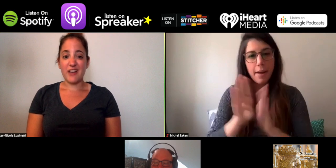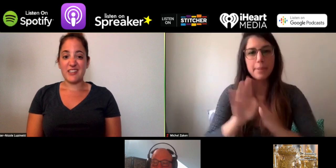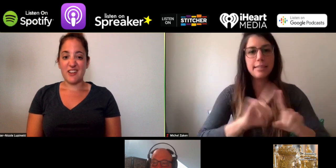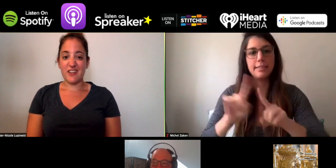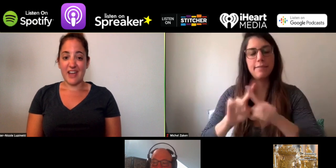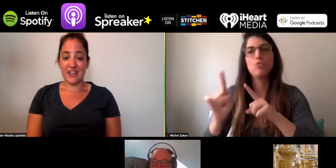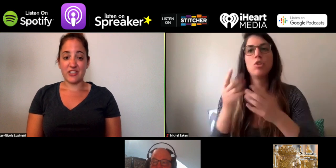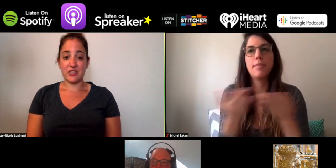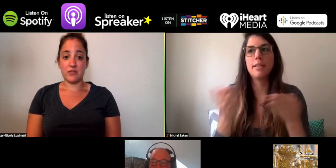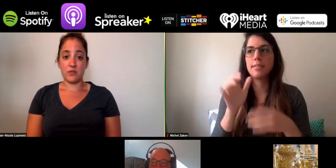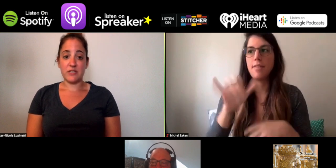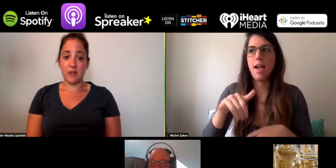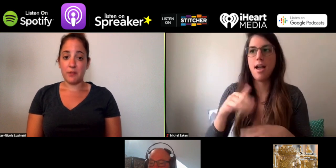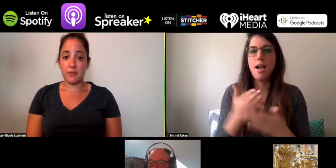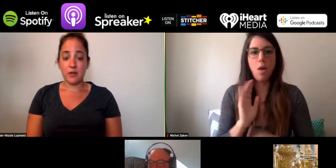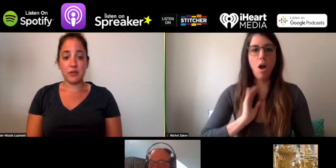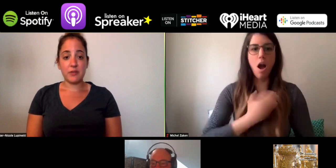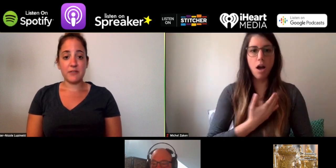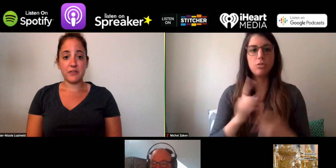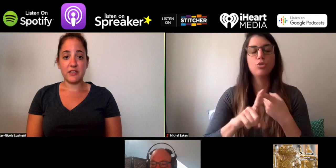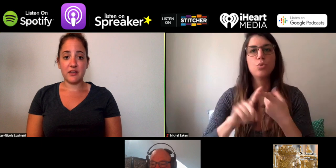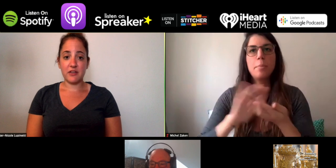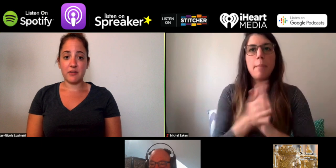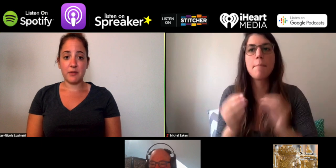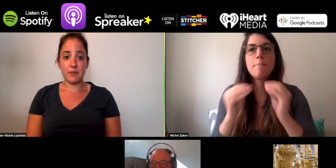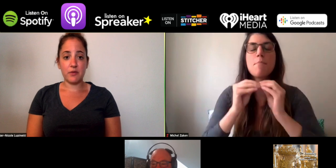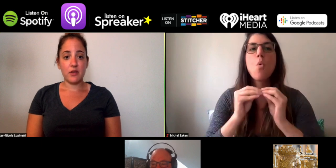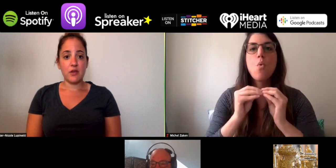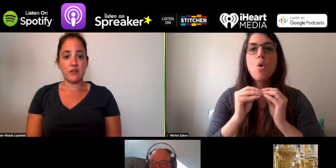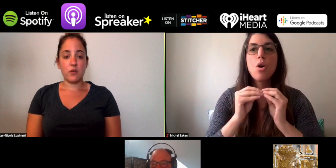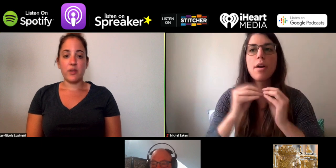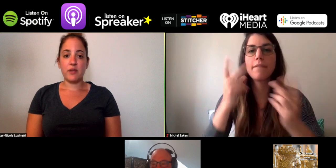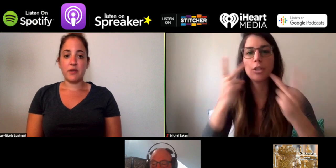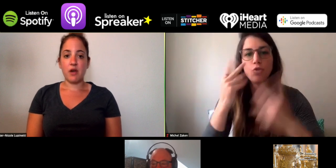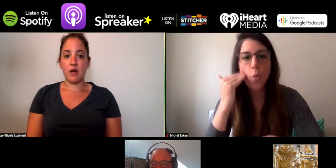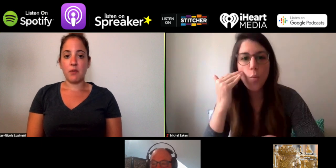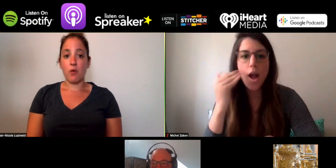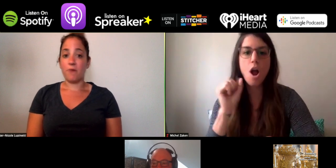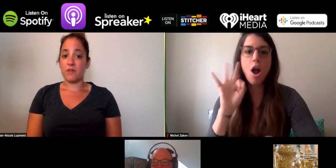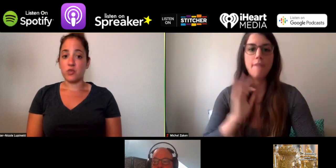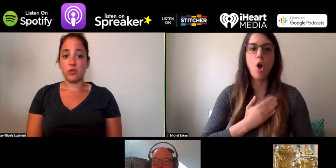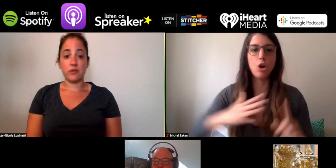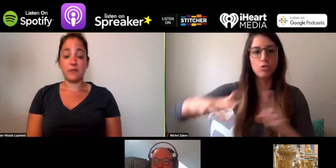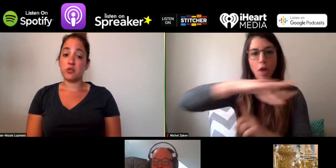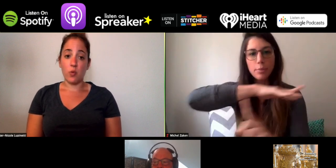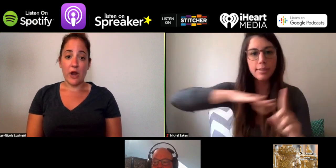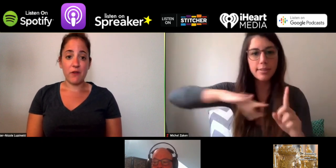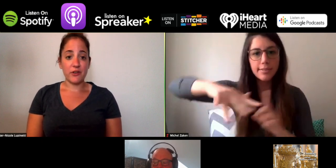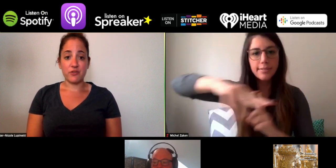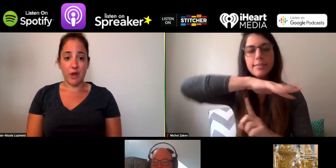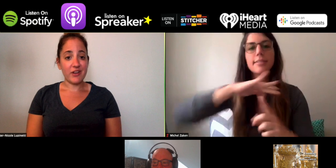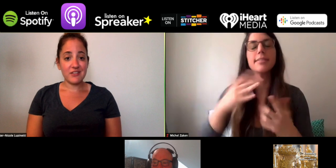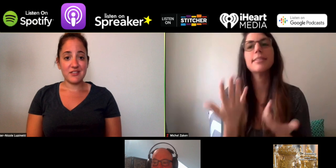our bodies are actually, we develop a little bit differently than hearing people. So we become more visually